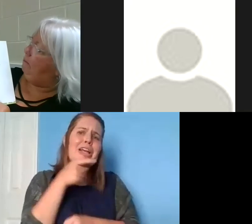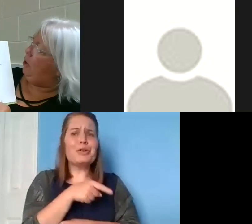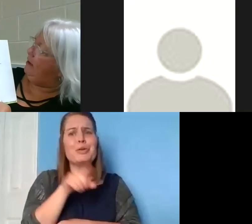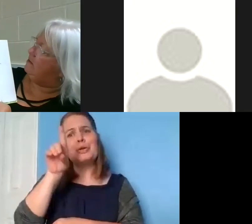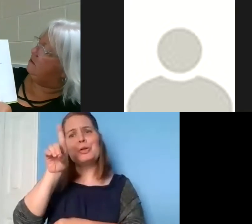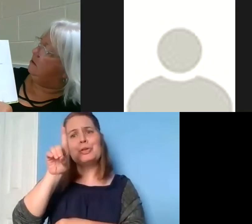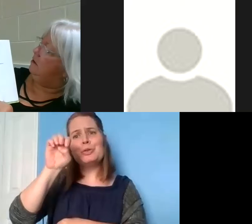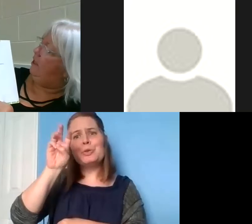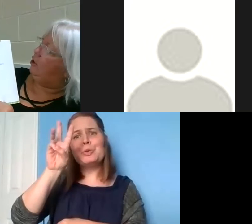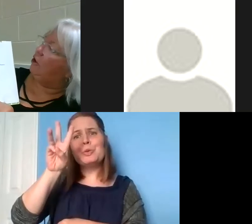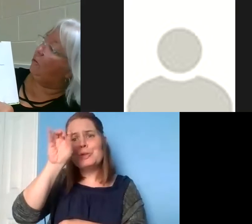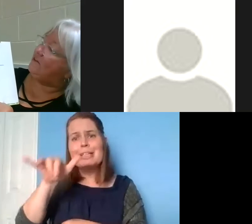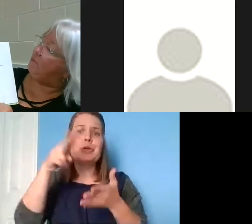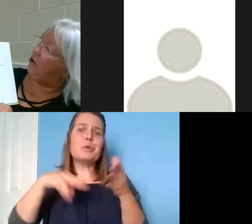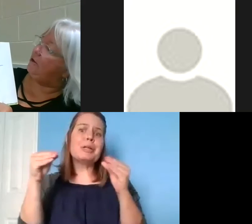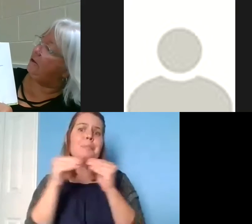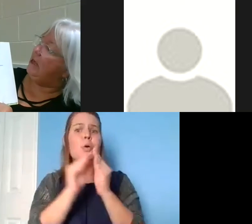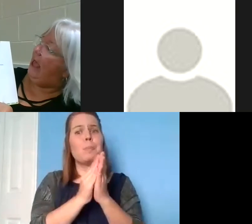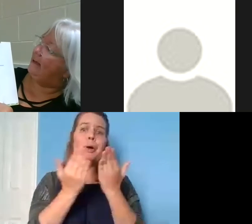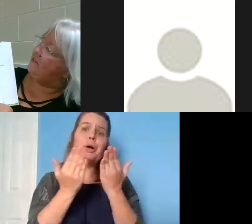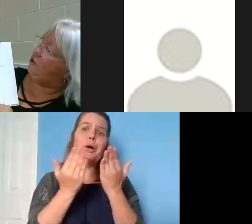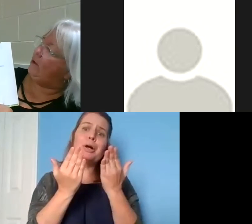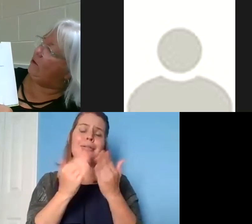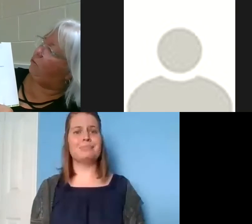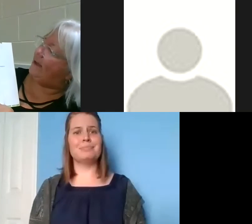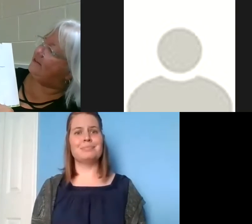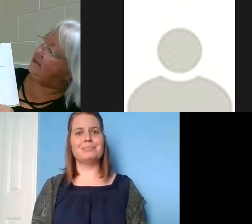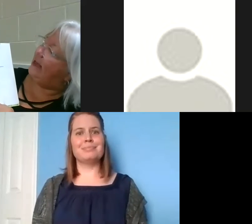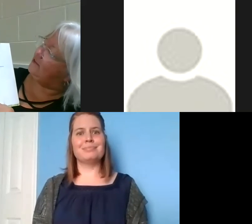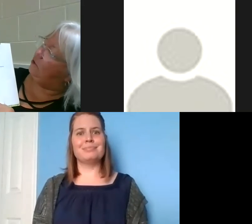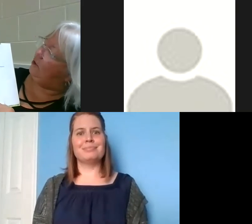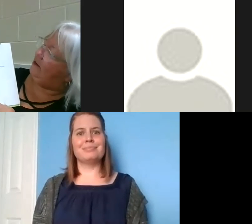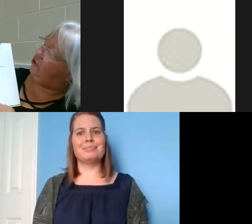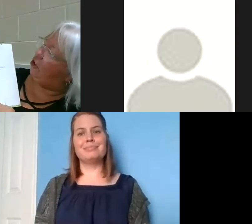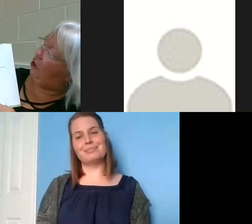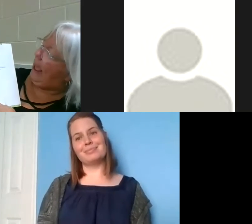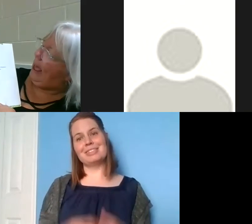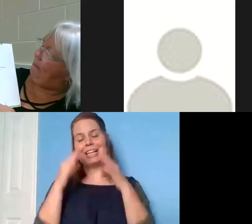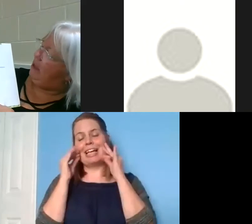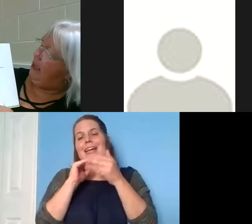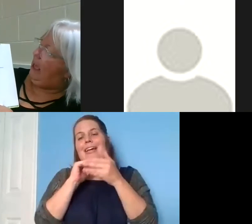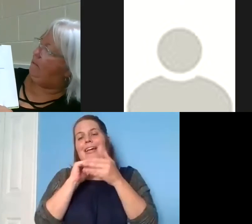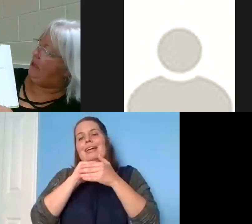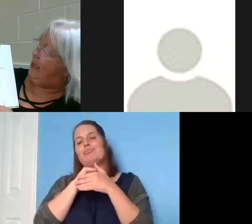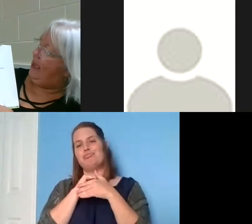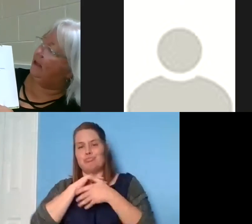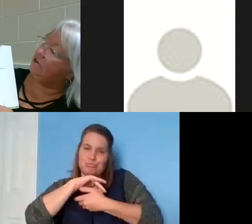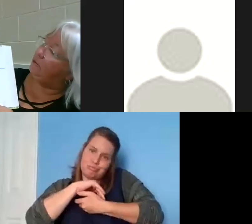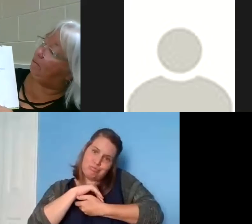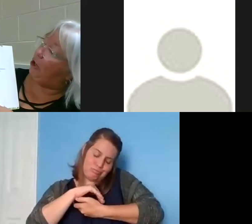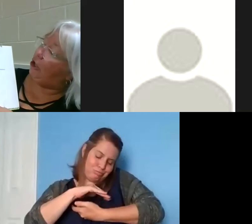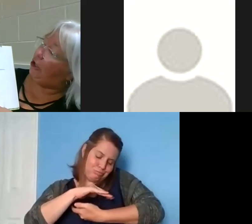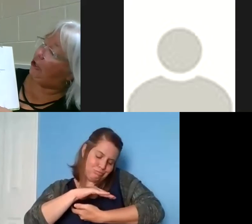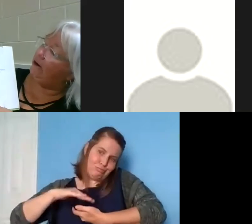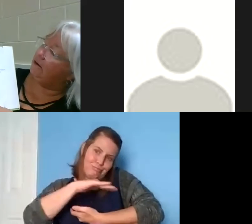more books, the girl whispered as Dewey nestled into her lap and began